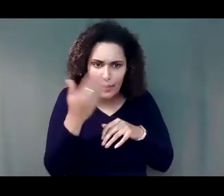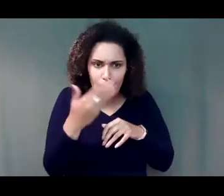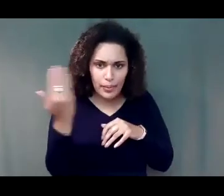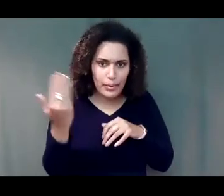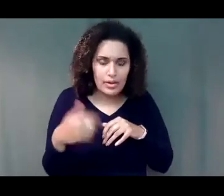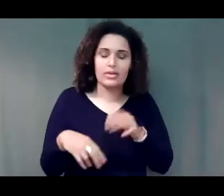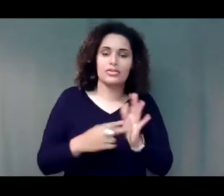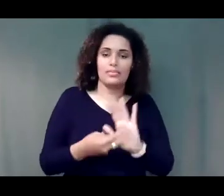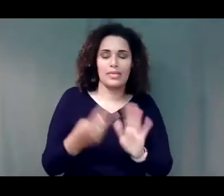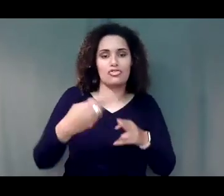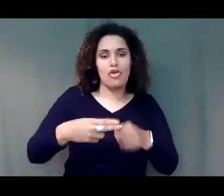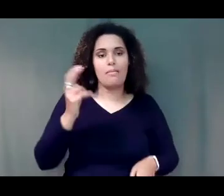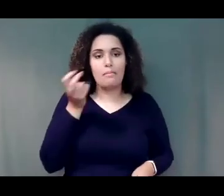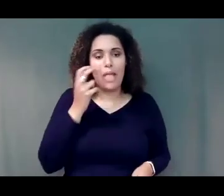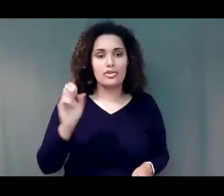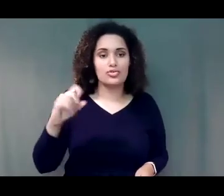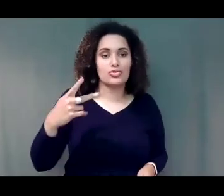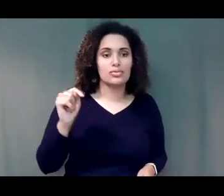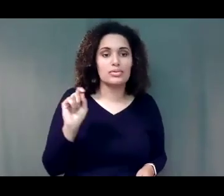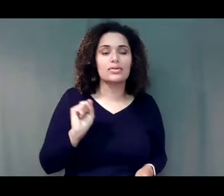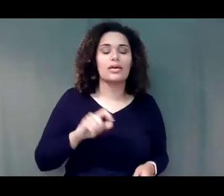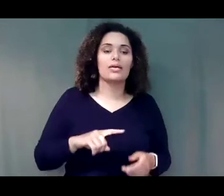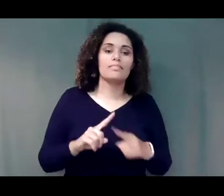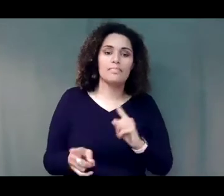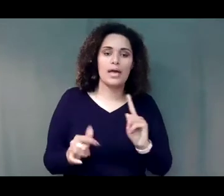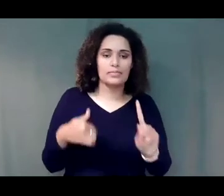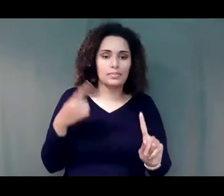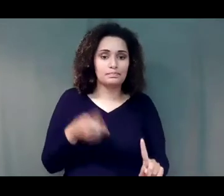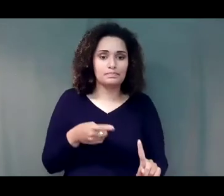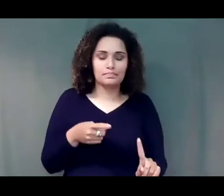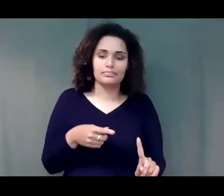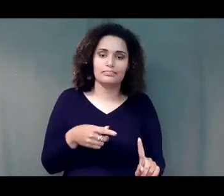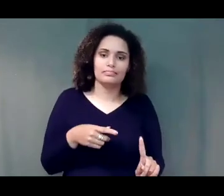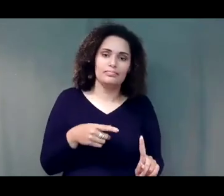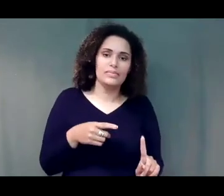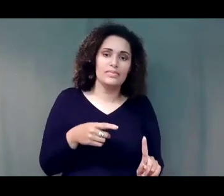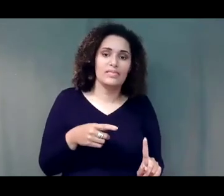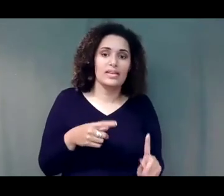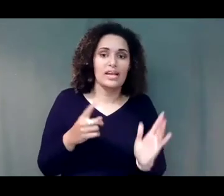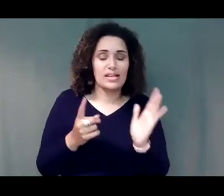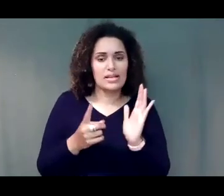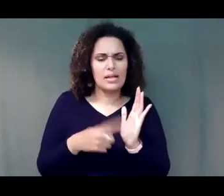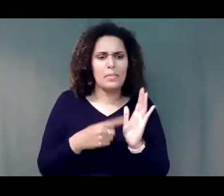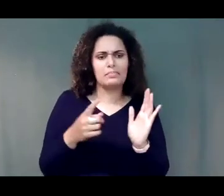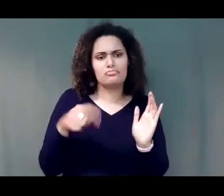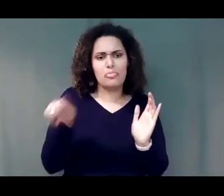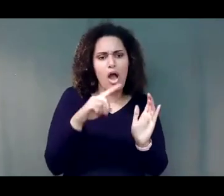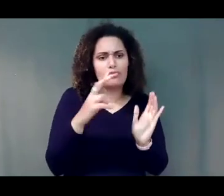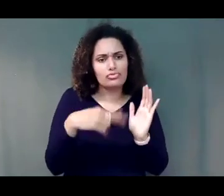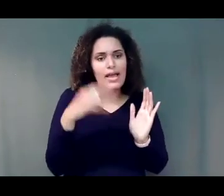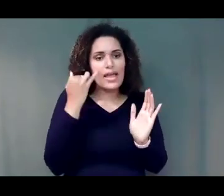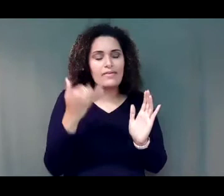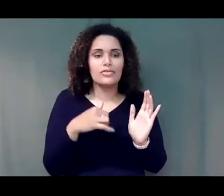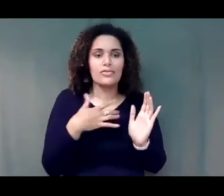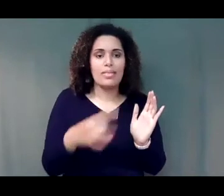shoots. It's gotten to the point where I know many of you have probably read over the years, if you're into Virginia wine things,